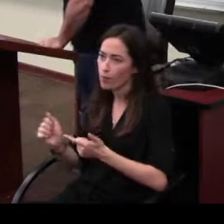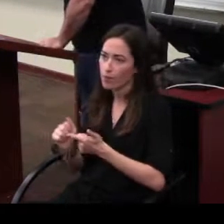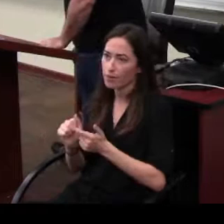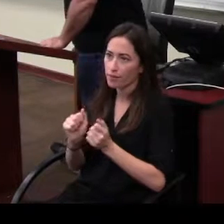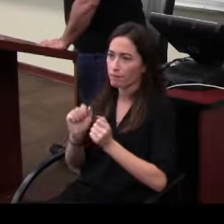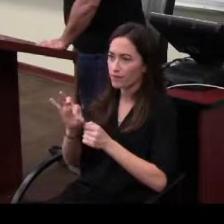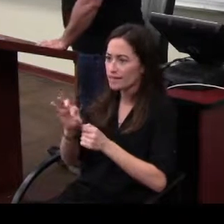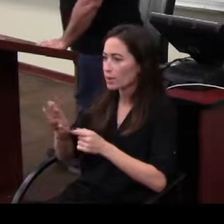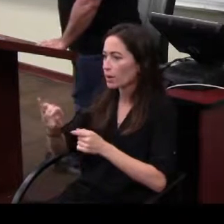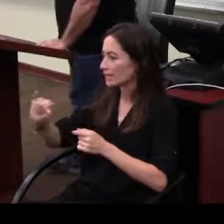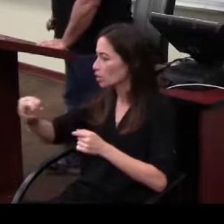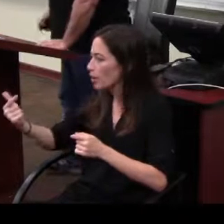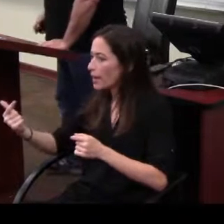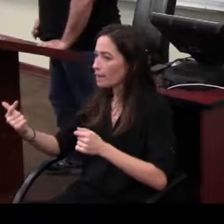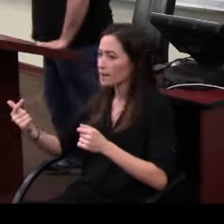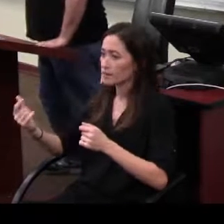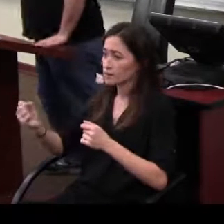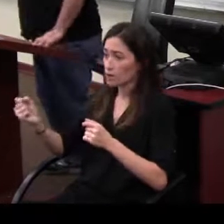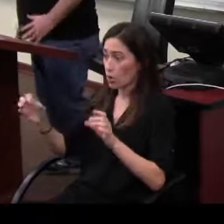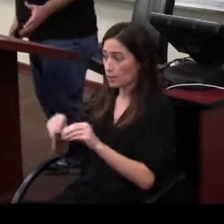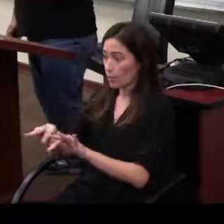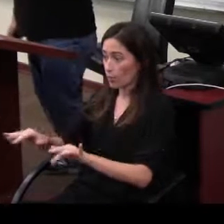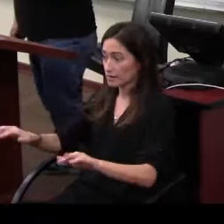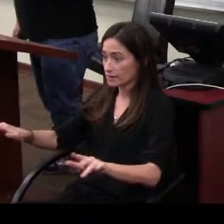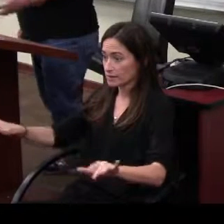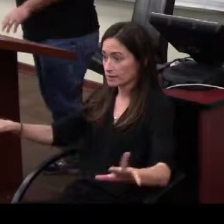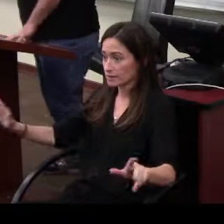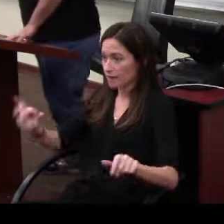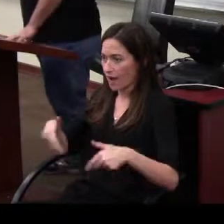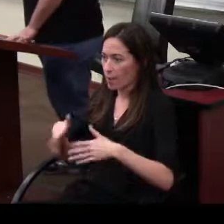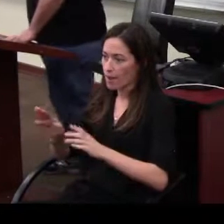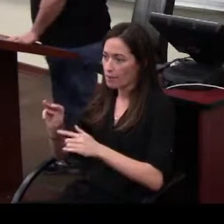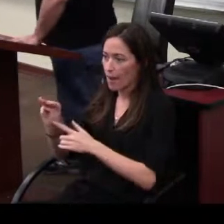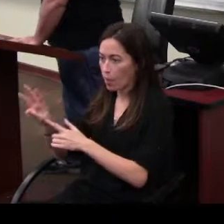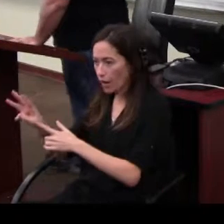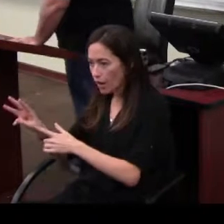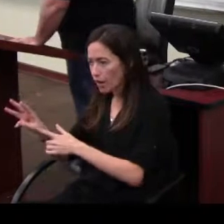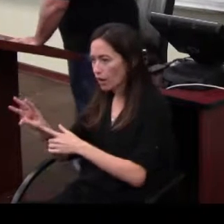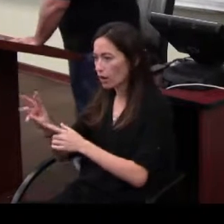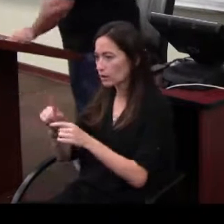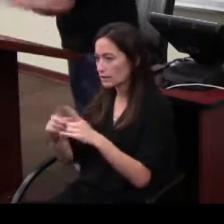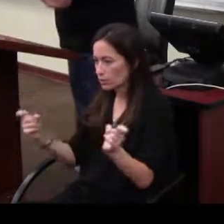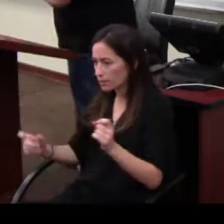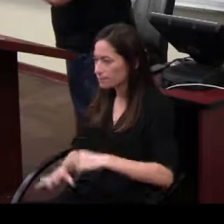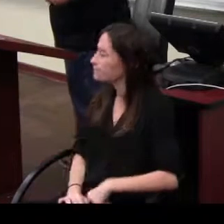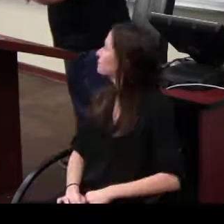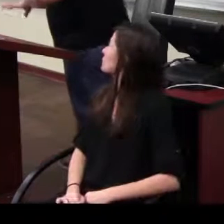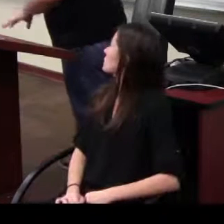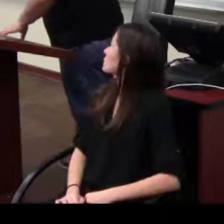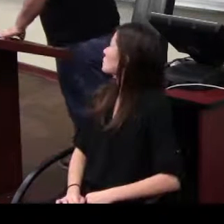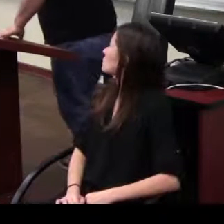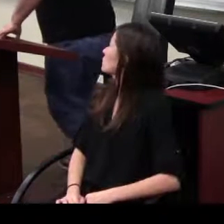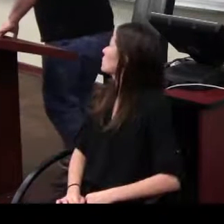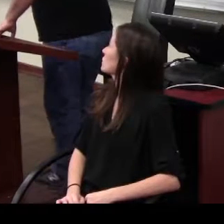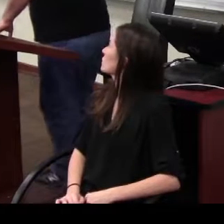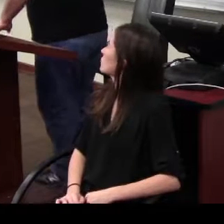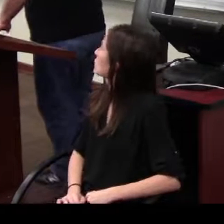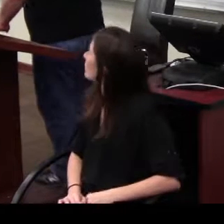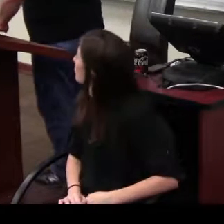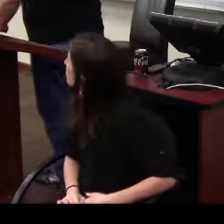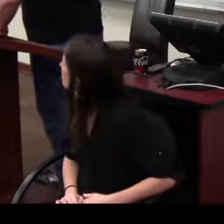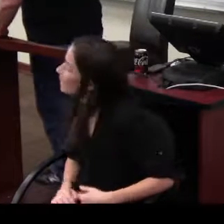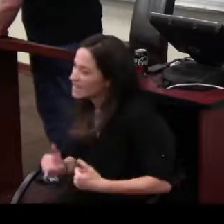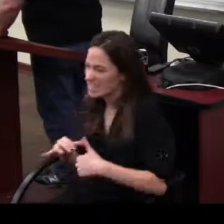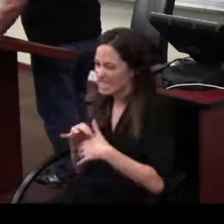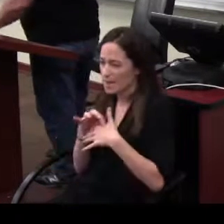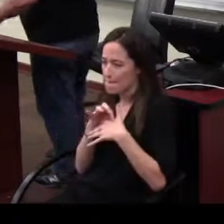that. So they're getting stuff spread this way too, malware, etc., etc., right? Now this is where we really get into the meat of